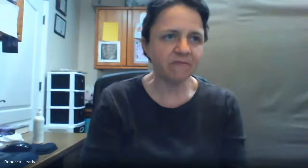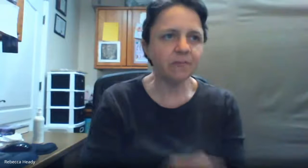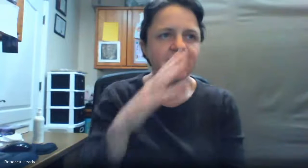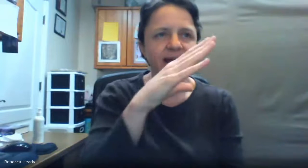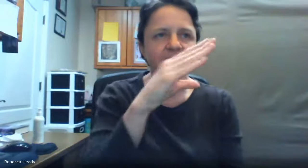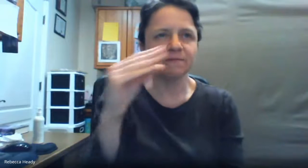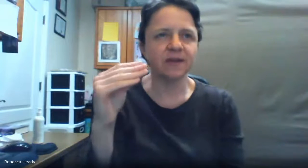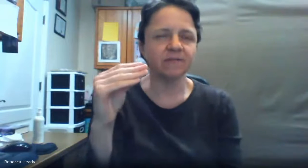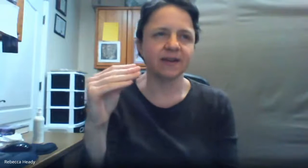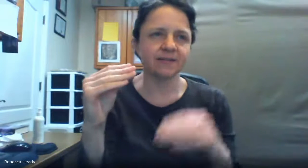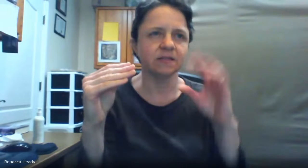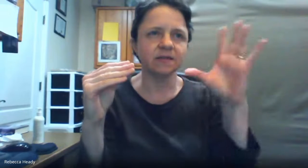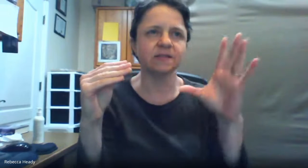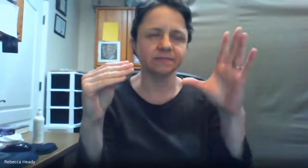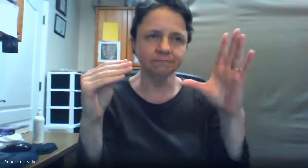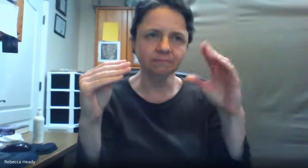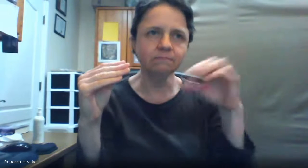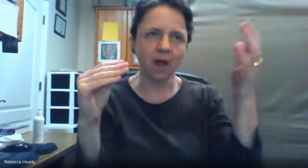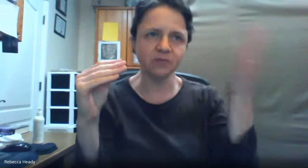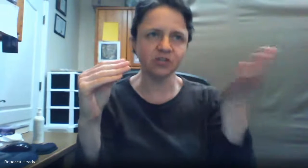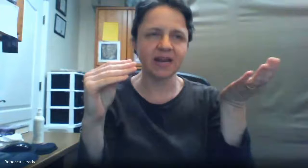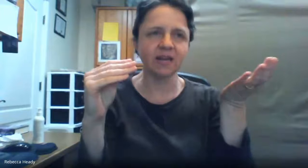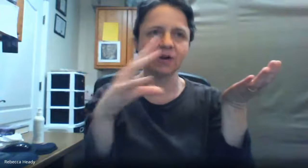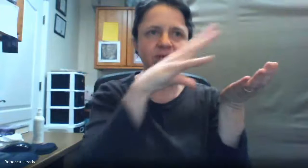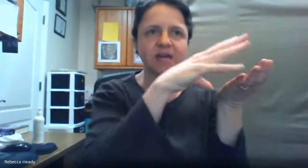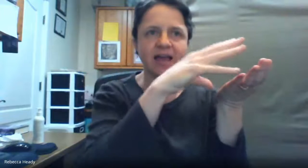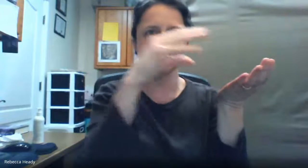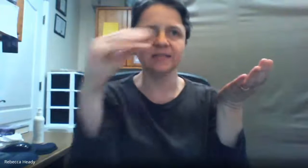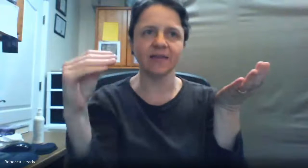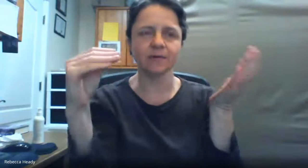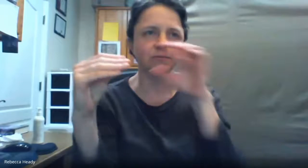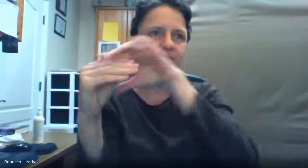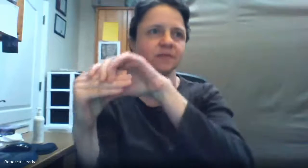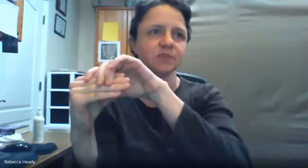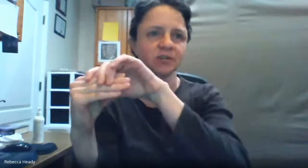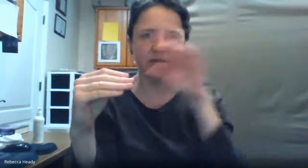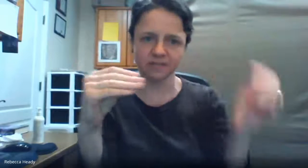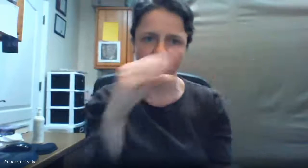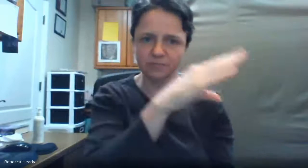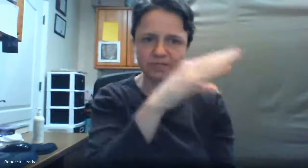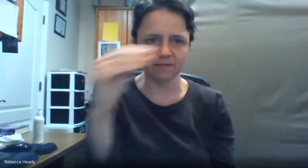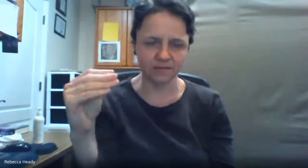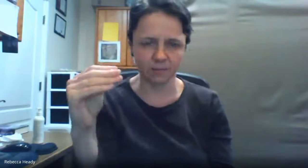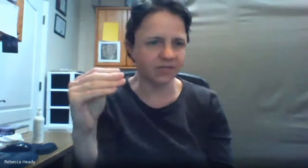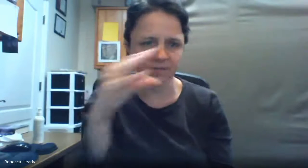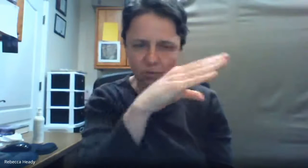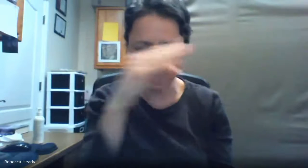For me, I kind of think of it as this object right here tying together to this object, and this object. So I